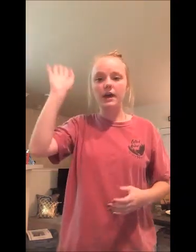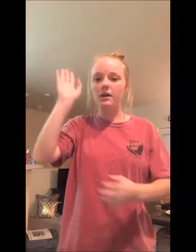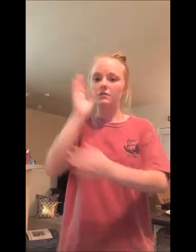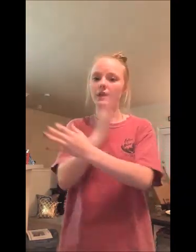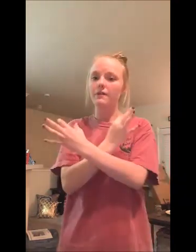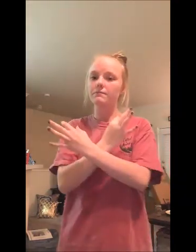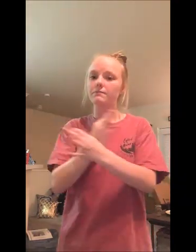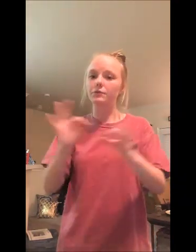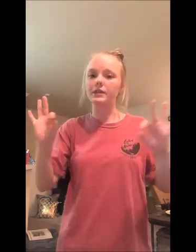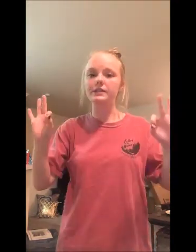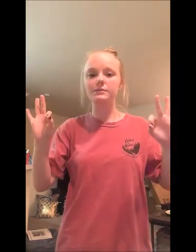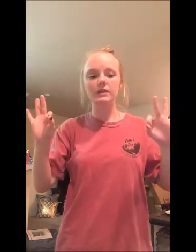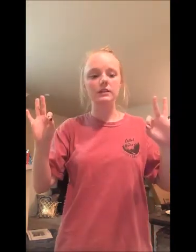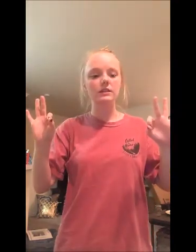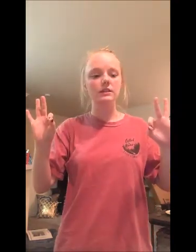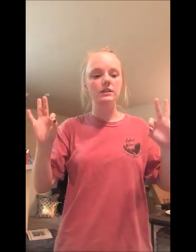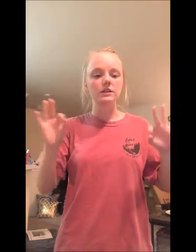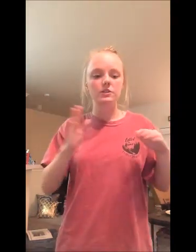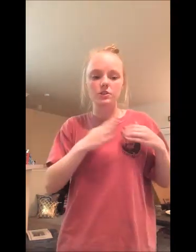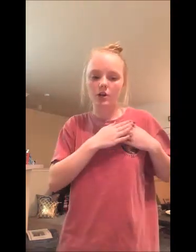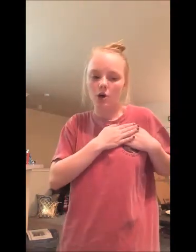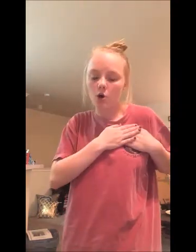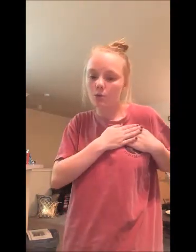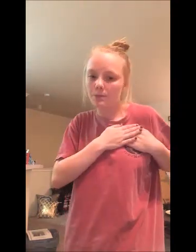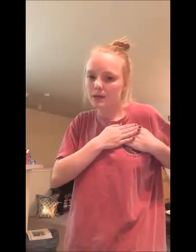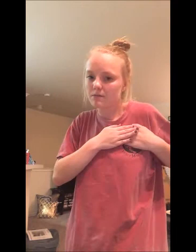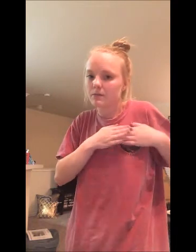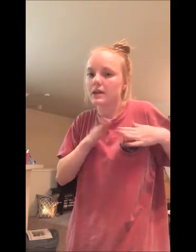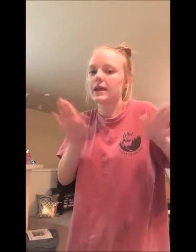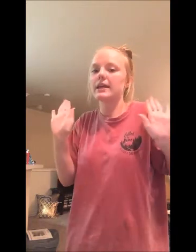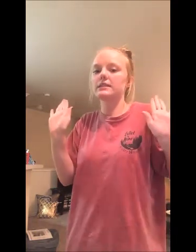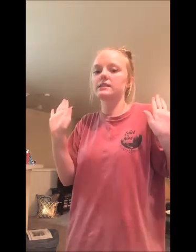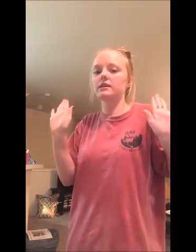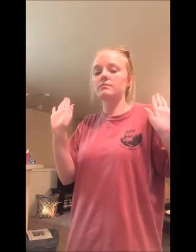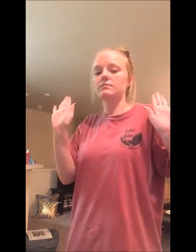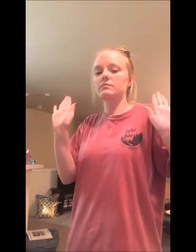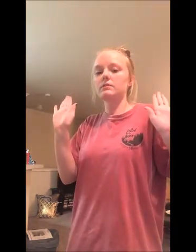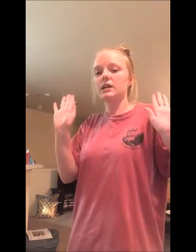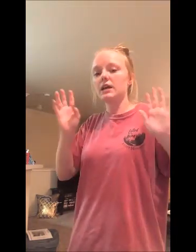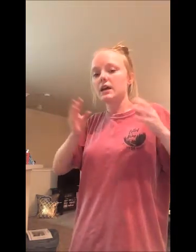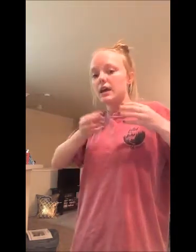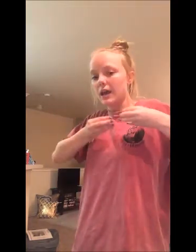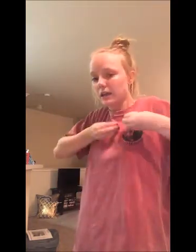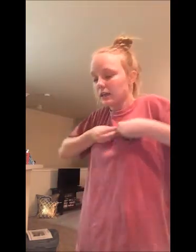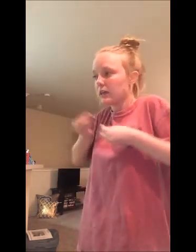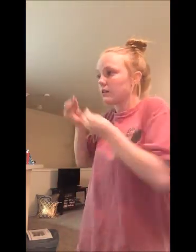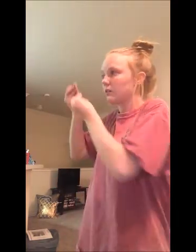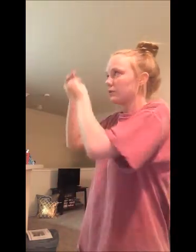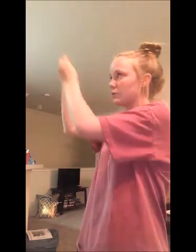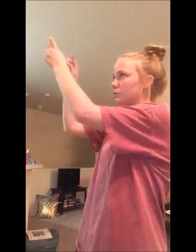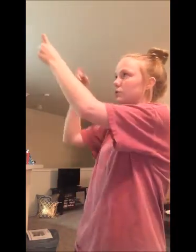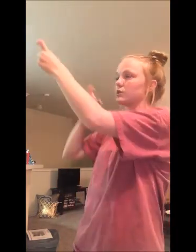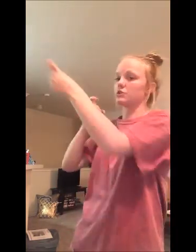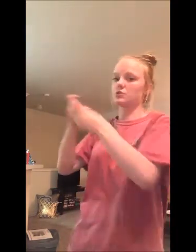Somehow that frees me to open my hands up and give you